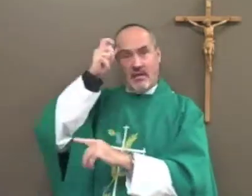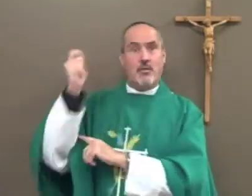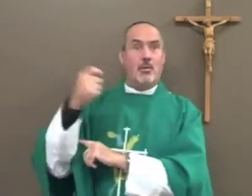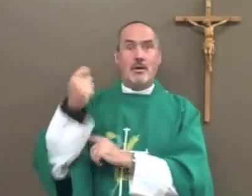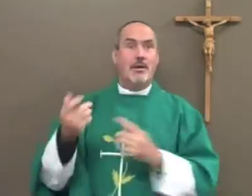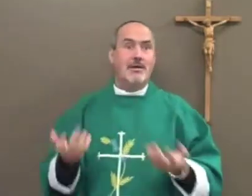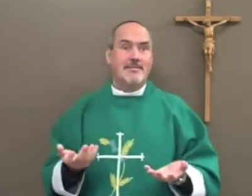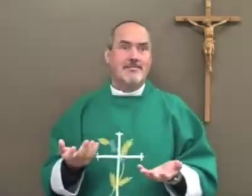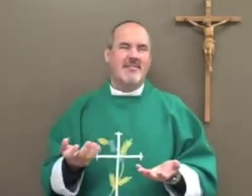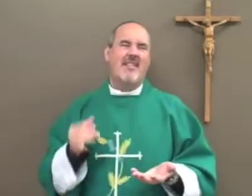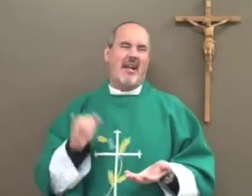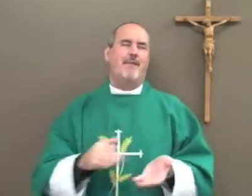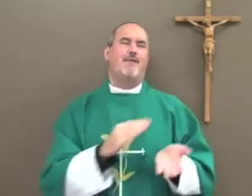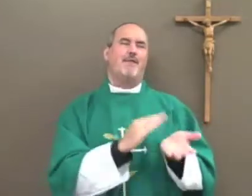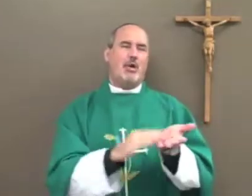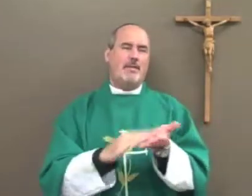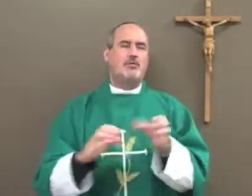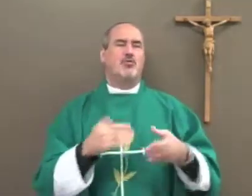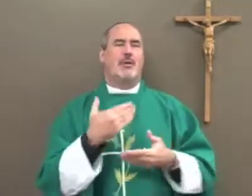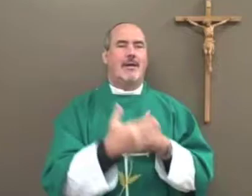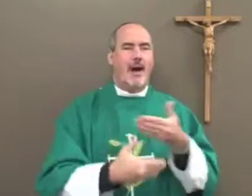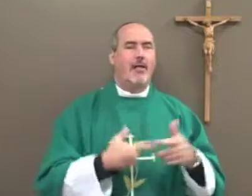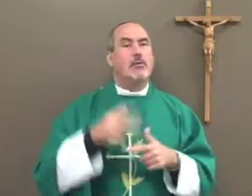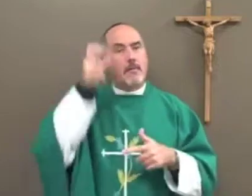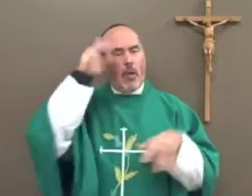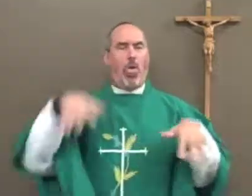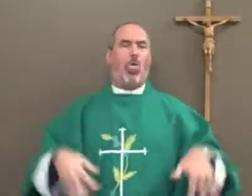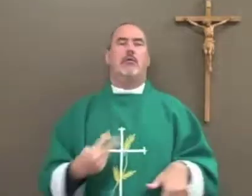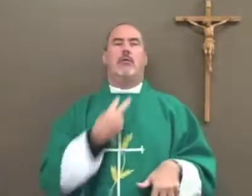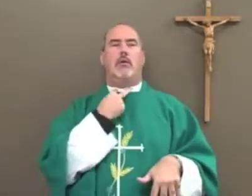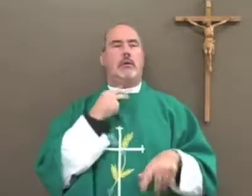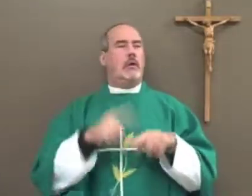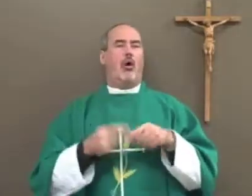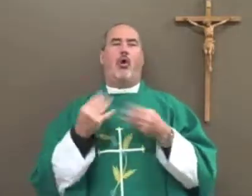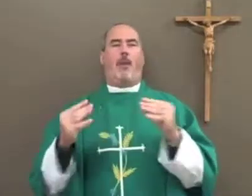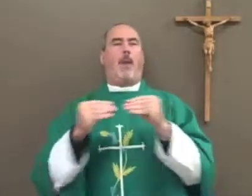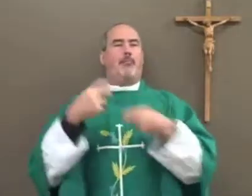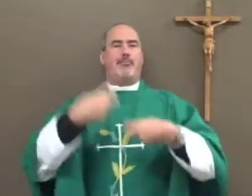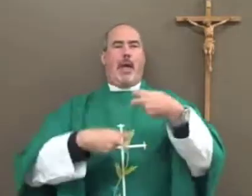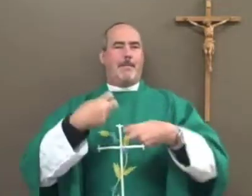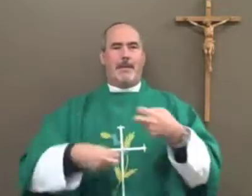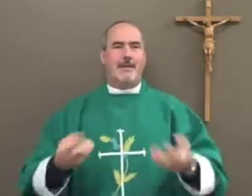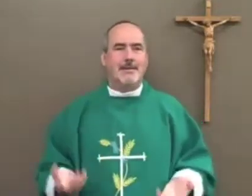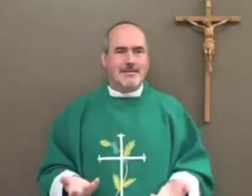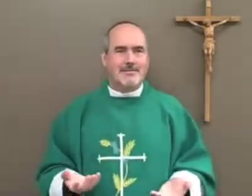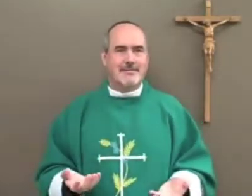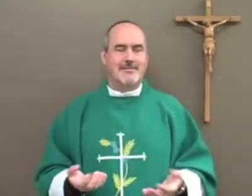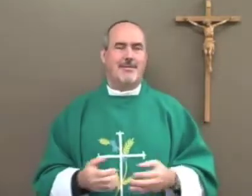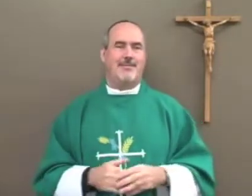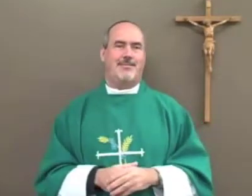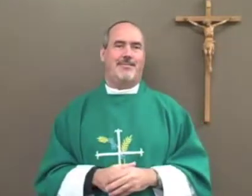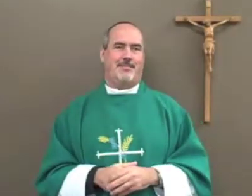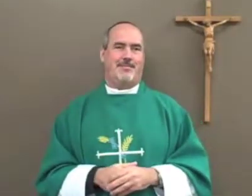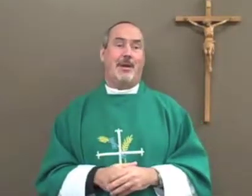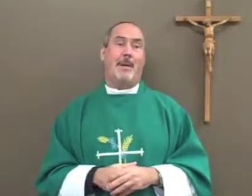to not give in to the devil and to temptation is to forgive what they've done to us. That takes away the devil's